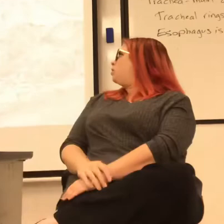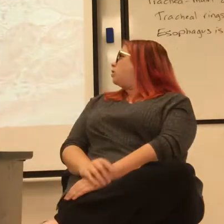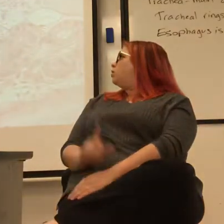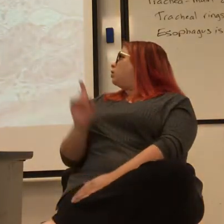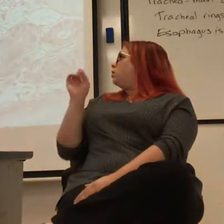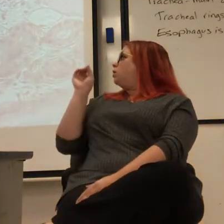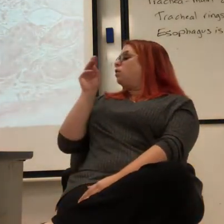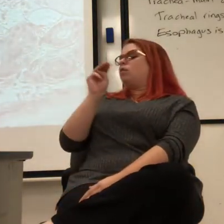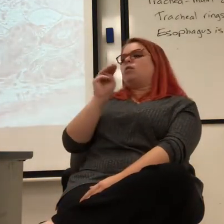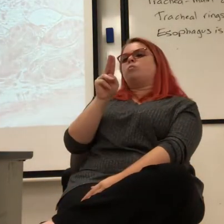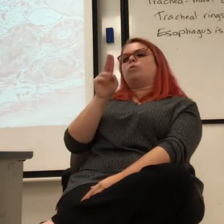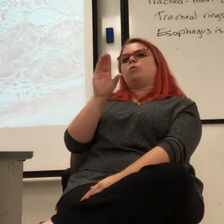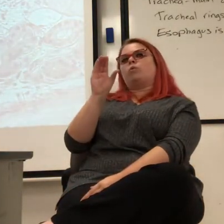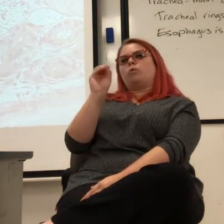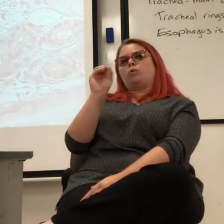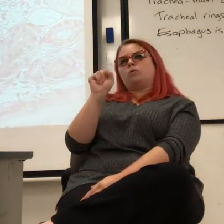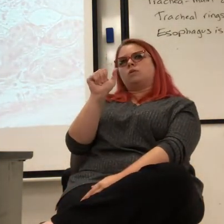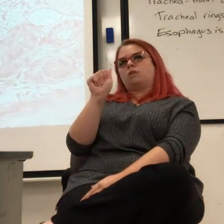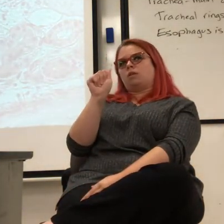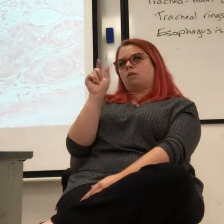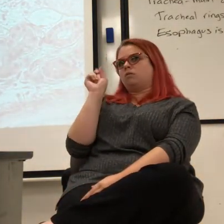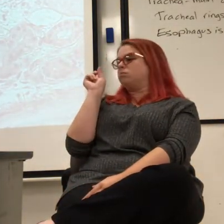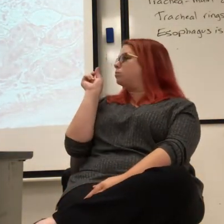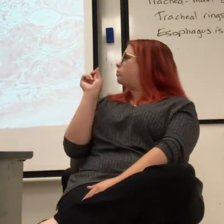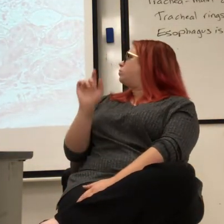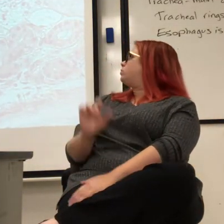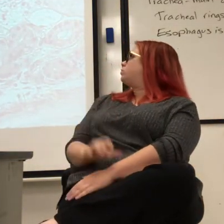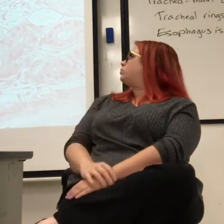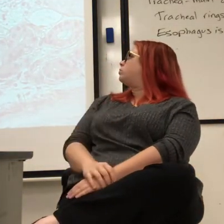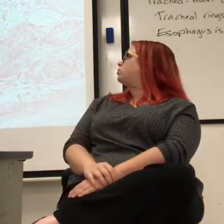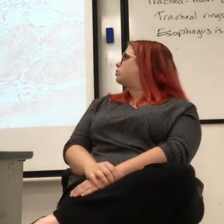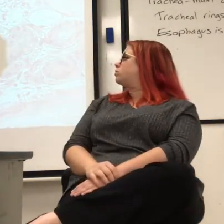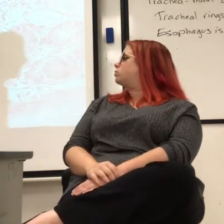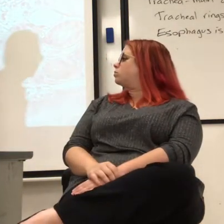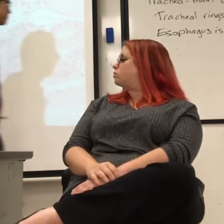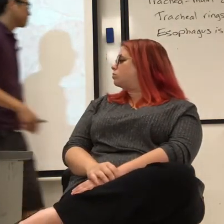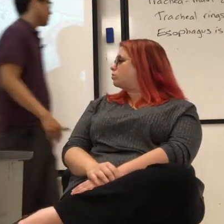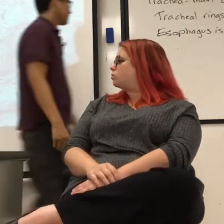This is the mucosa from here to here.